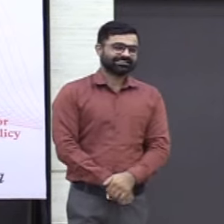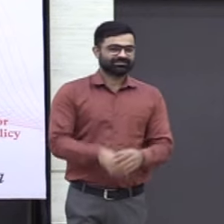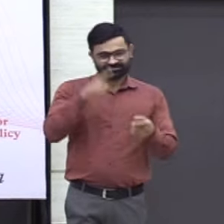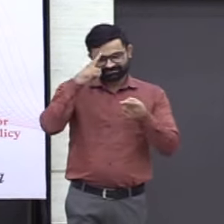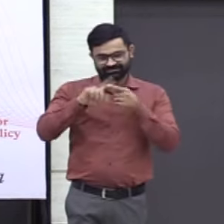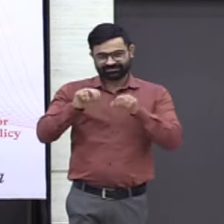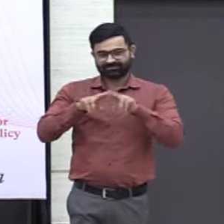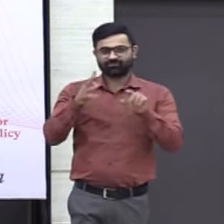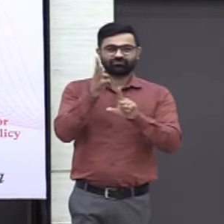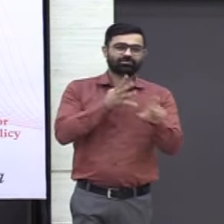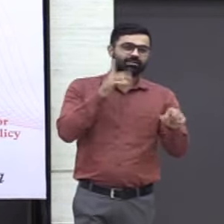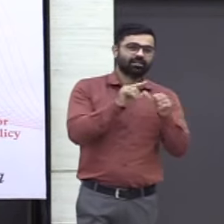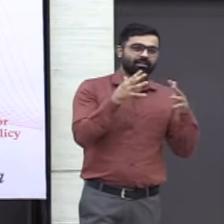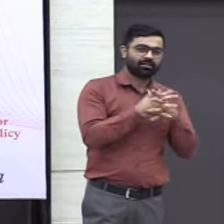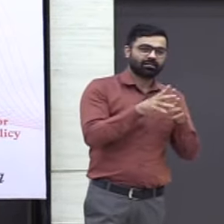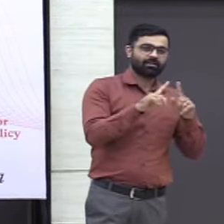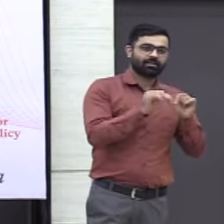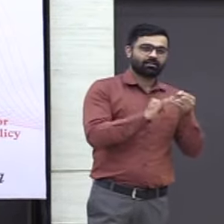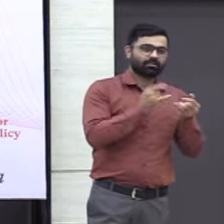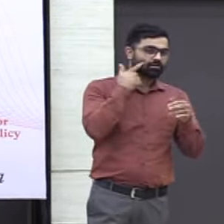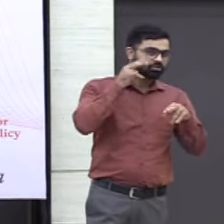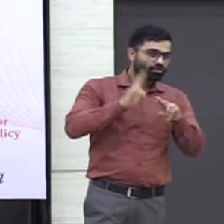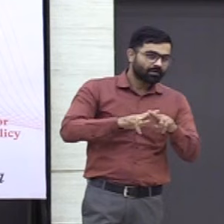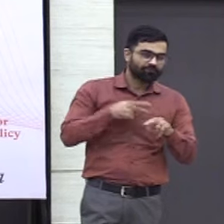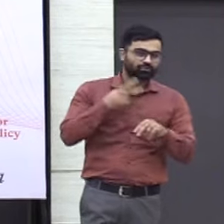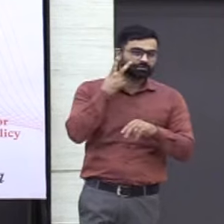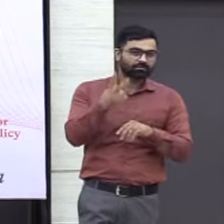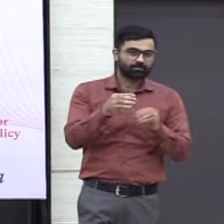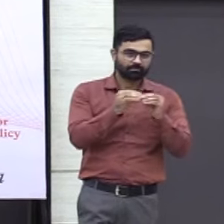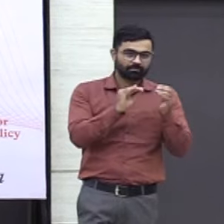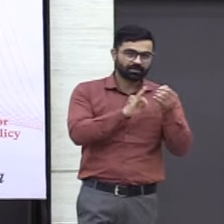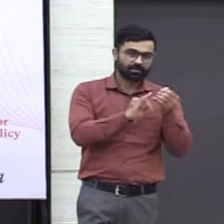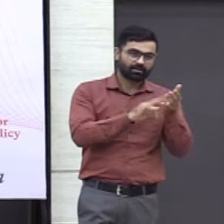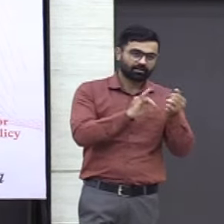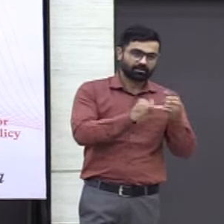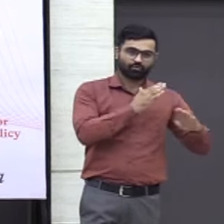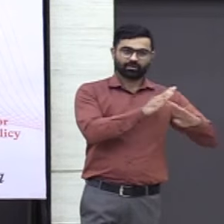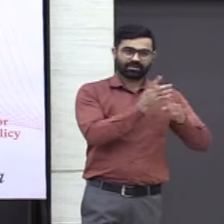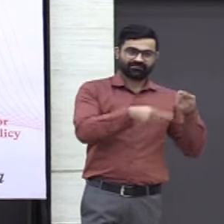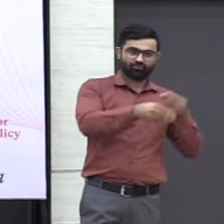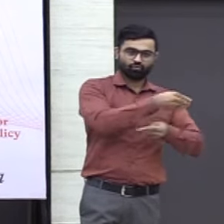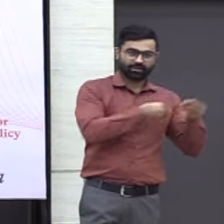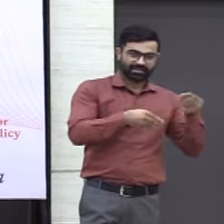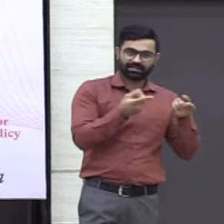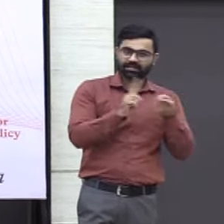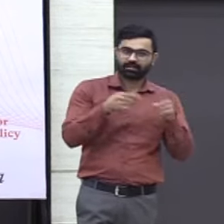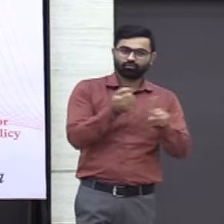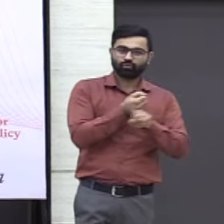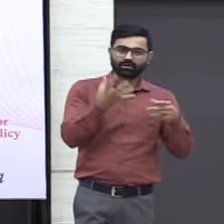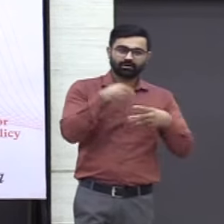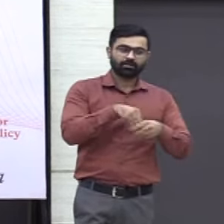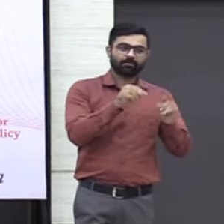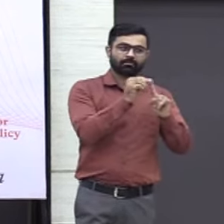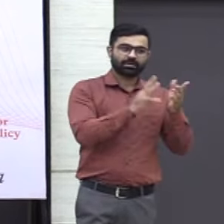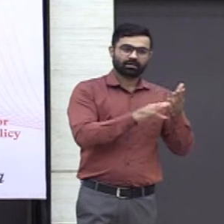Greetings, sir. I'm a fourth year law student. My name is Tosip. Now, sir, as we see, BNS is defining economic offense, which is also been covered by